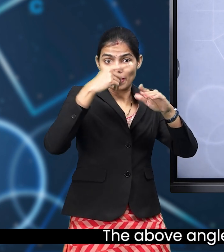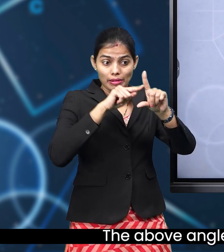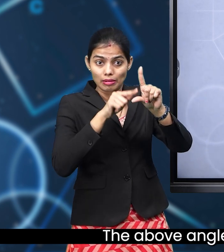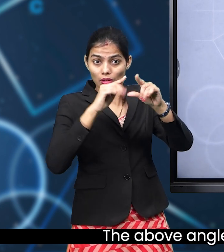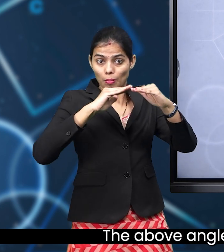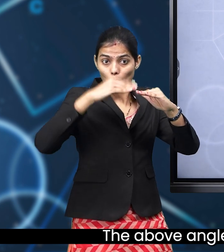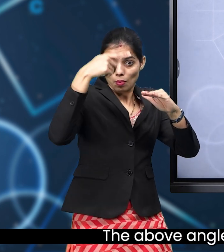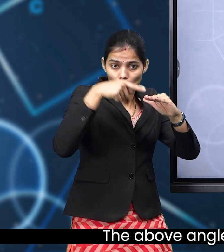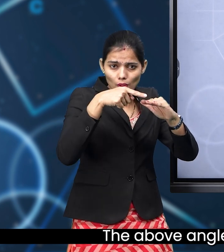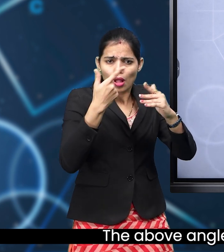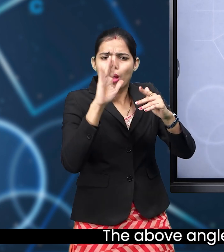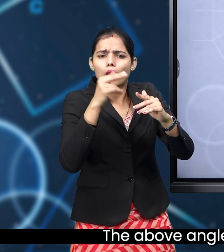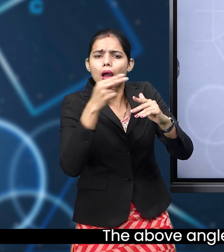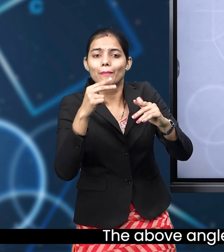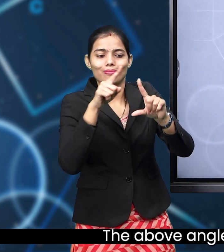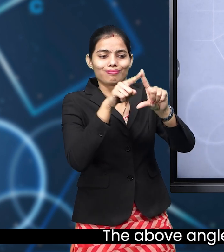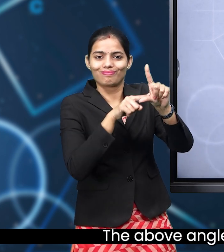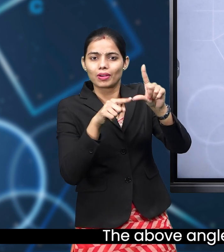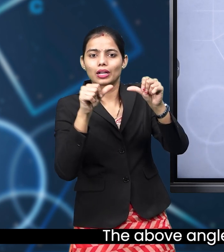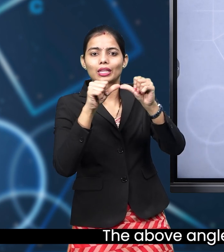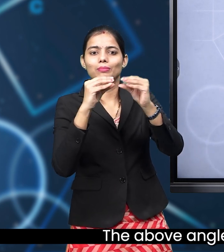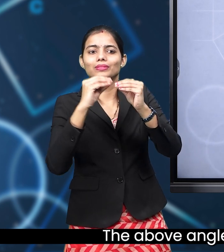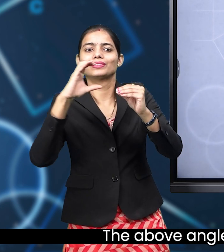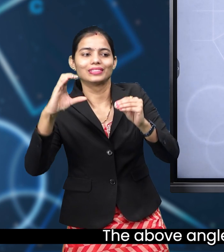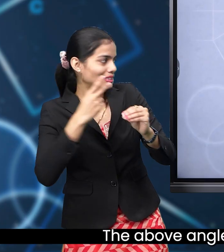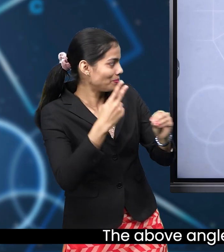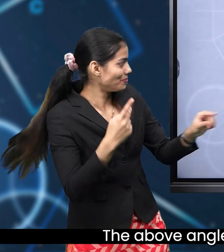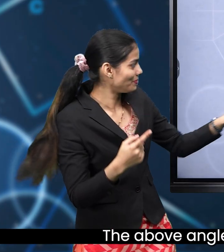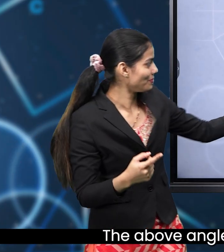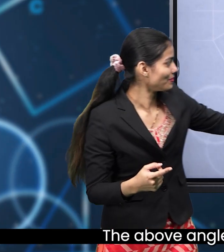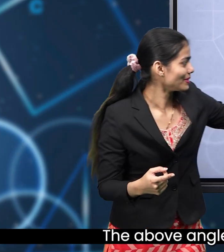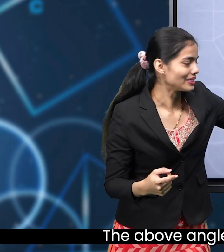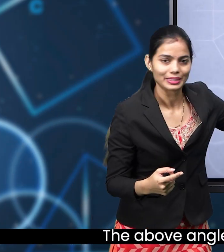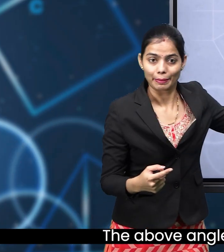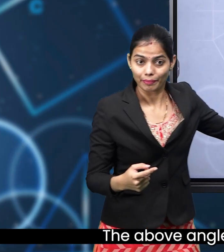The above angle can also be named as angle ABC.